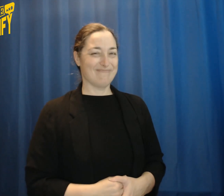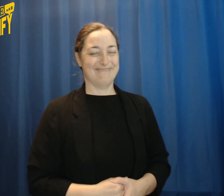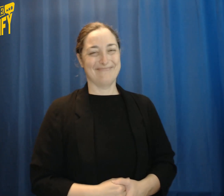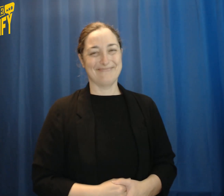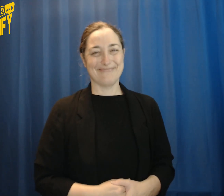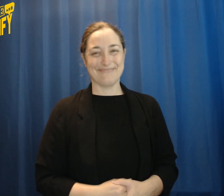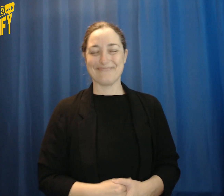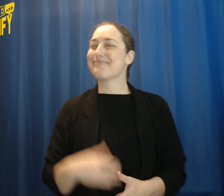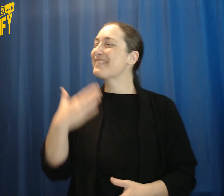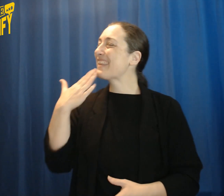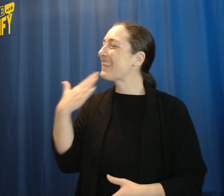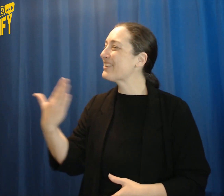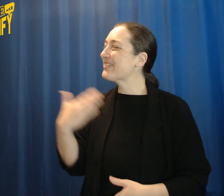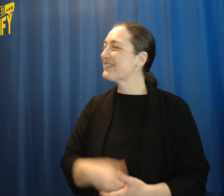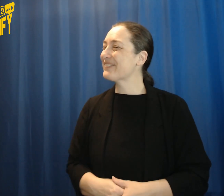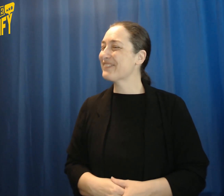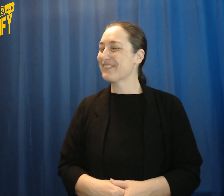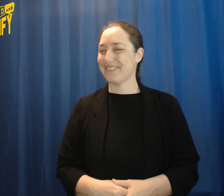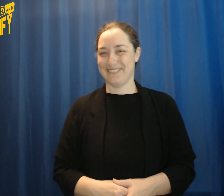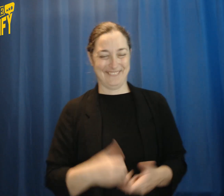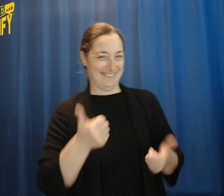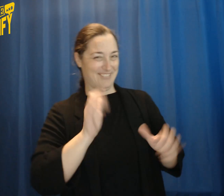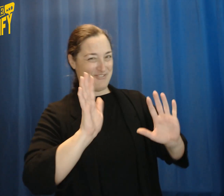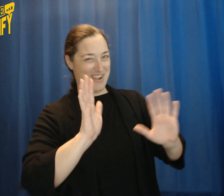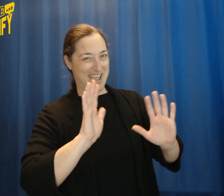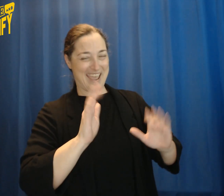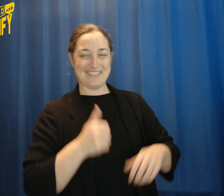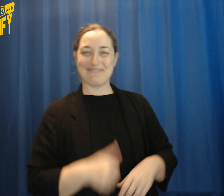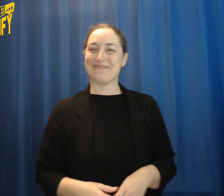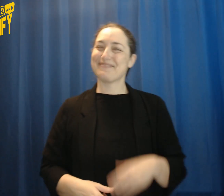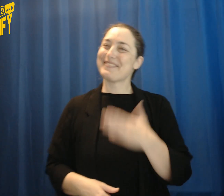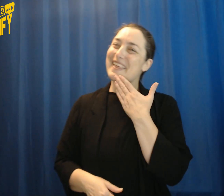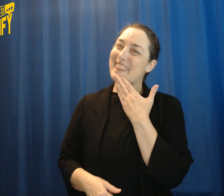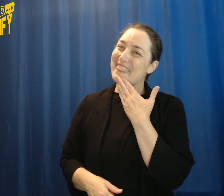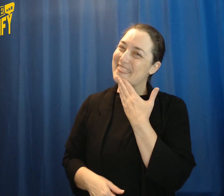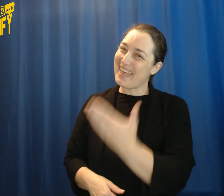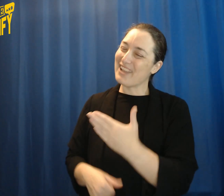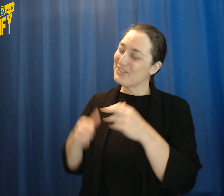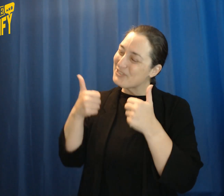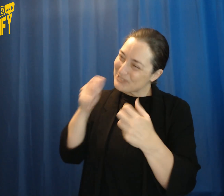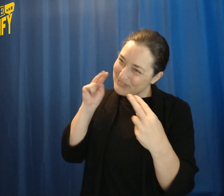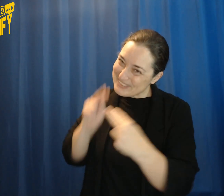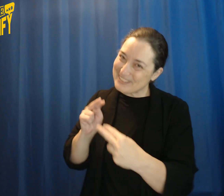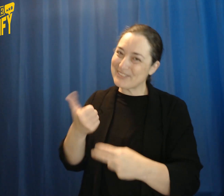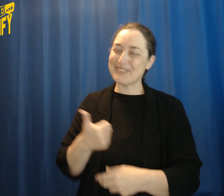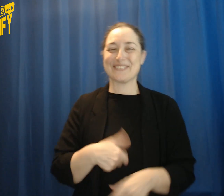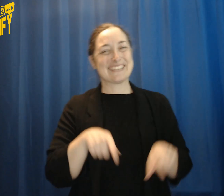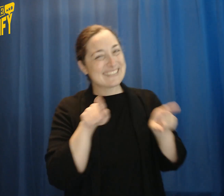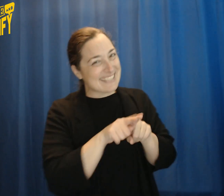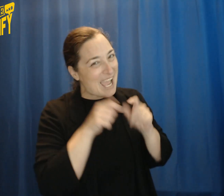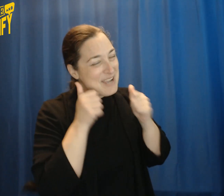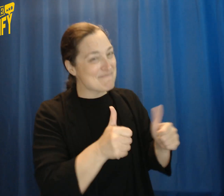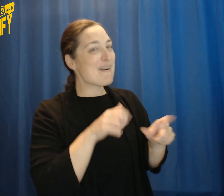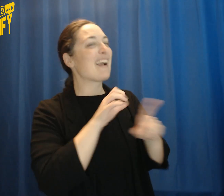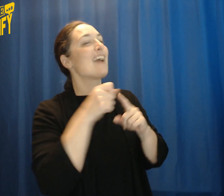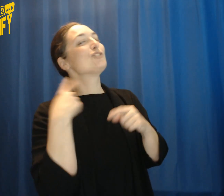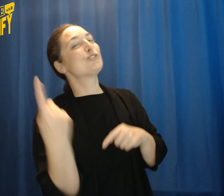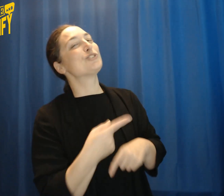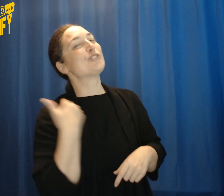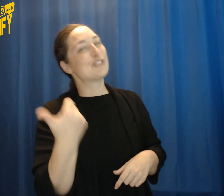Thank you so much. All right, mate. Thank you so much. So good to see you. You too, mate. I'll catch you around. Bye.